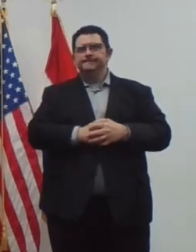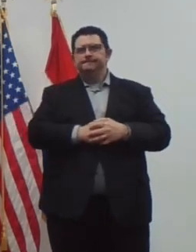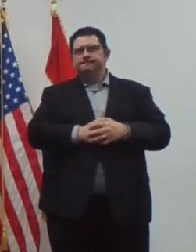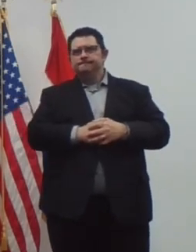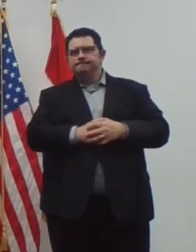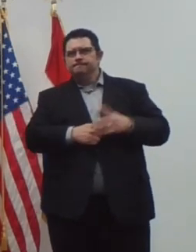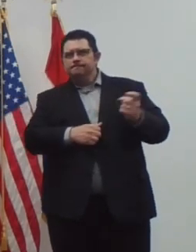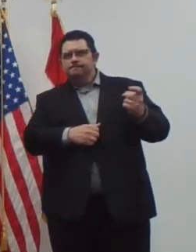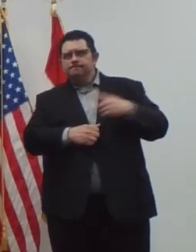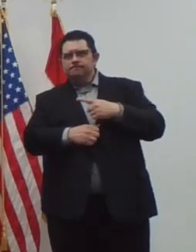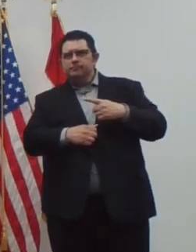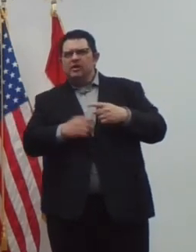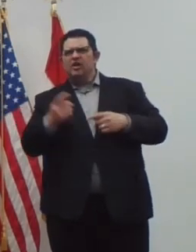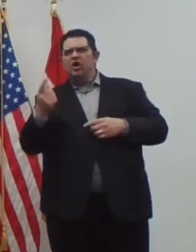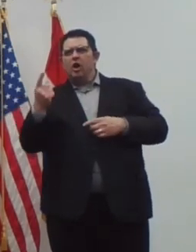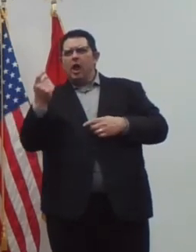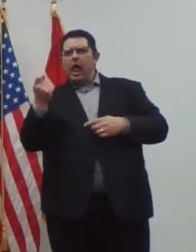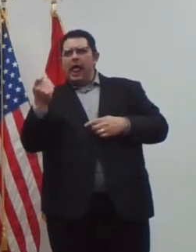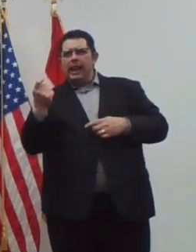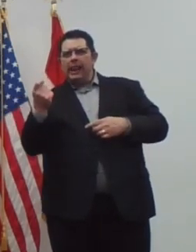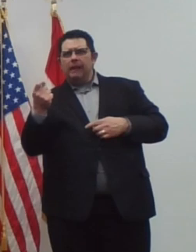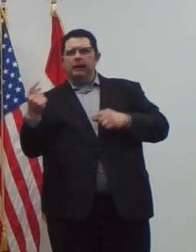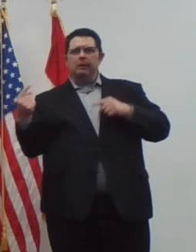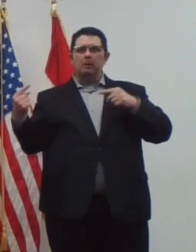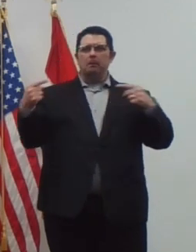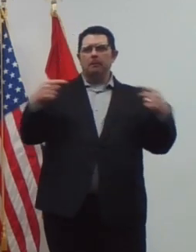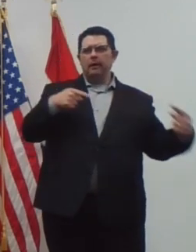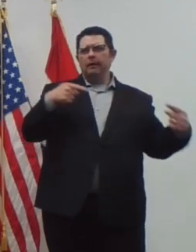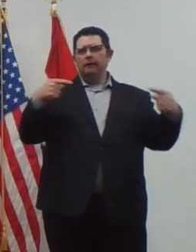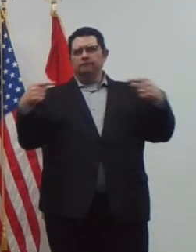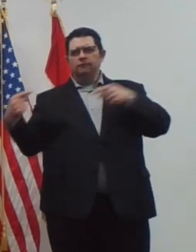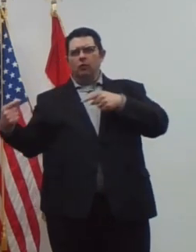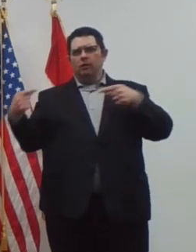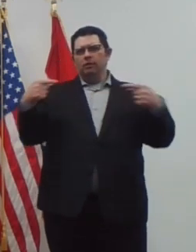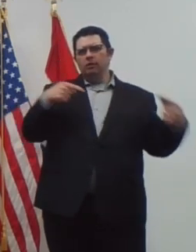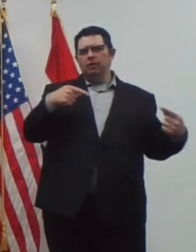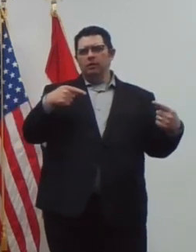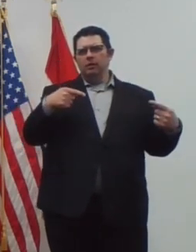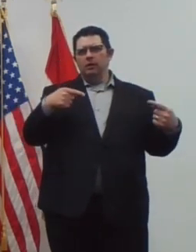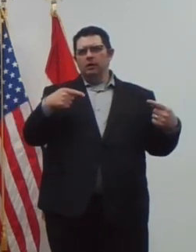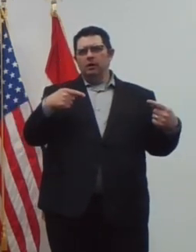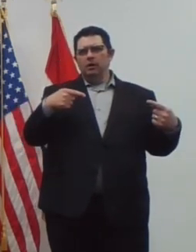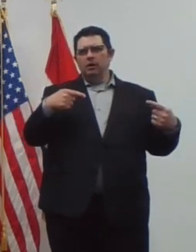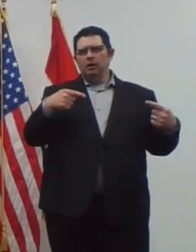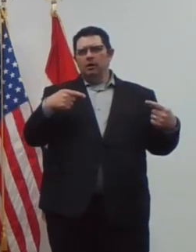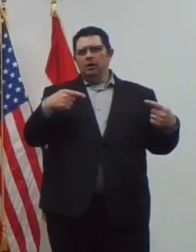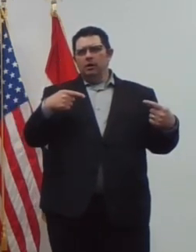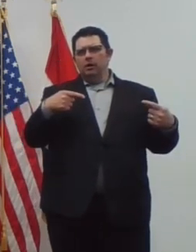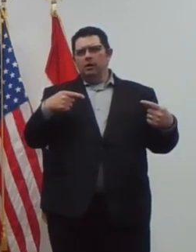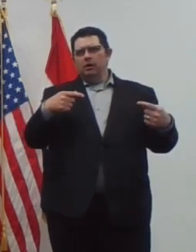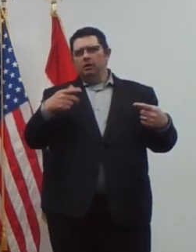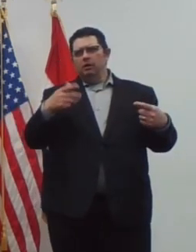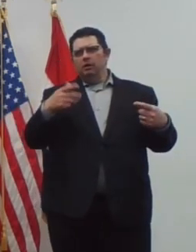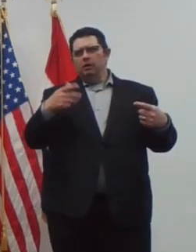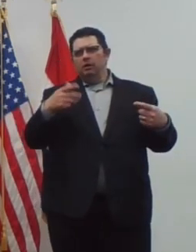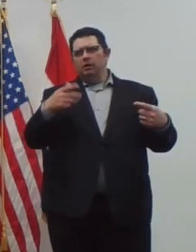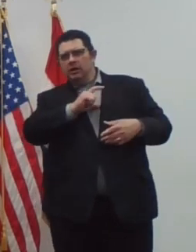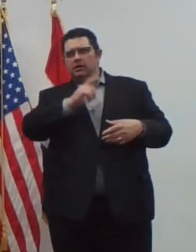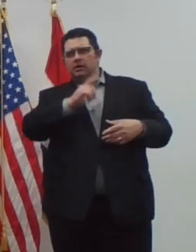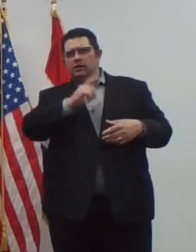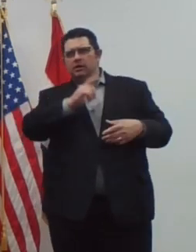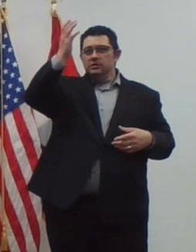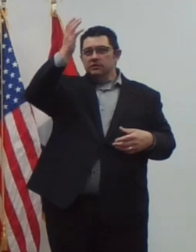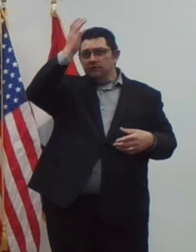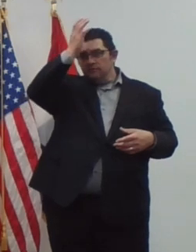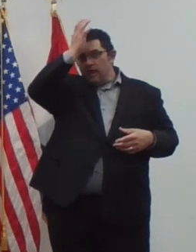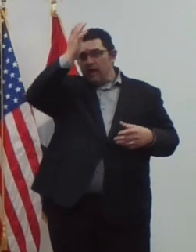There's been a little back and forth, if you will, when it comes to emergency responders or fire departments, police departments, apparently